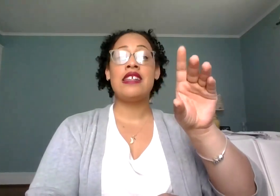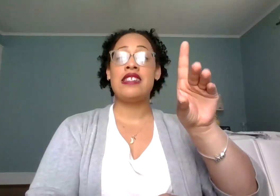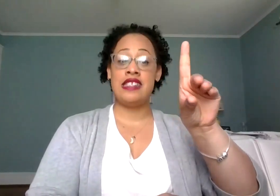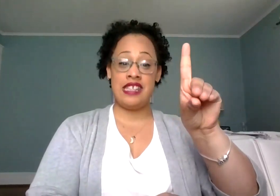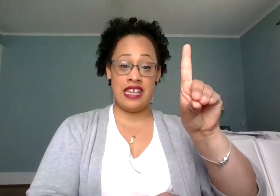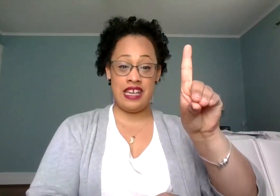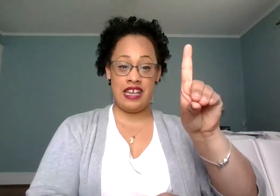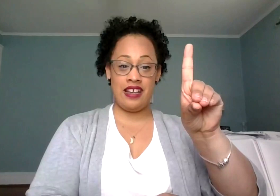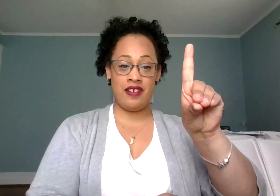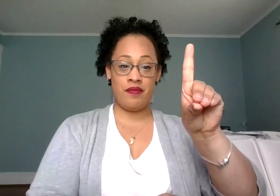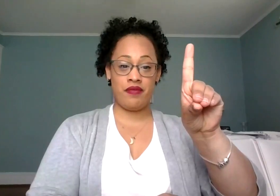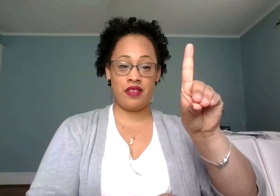D.